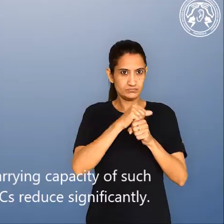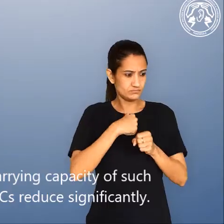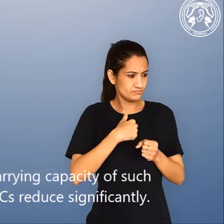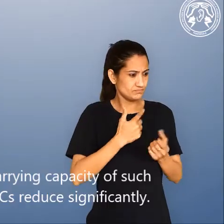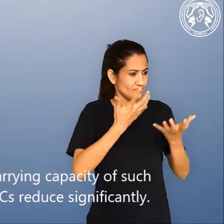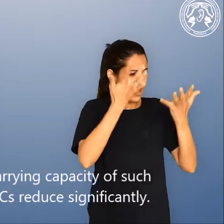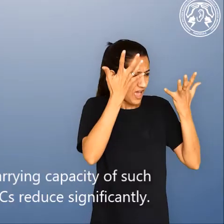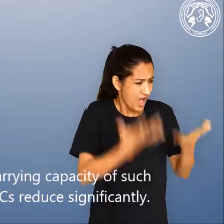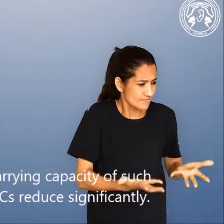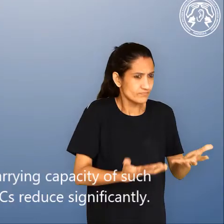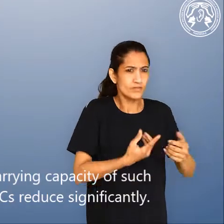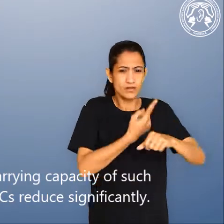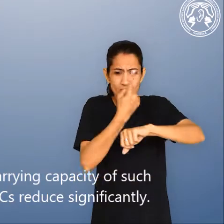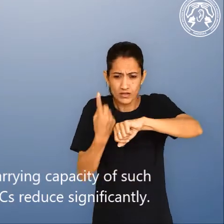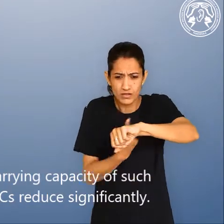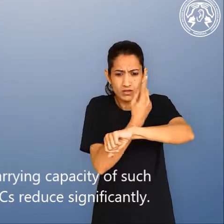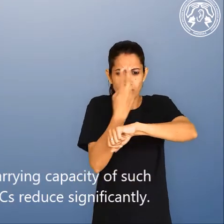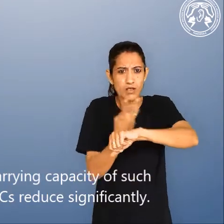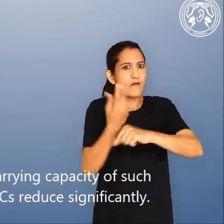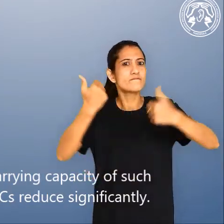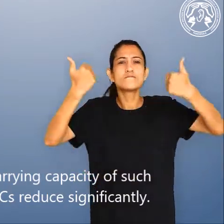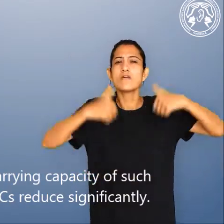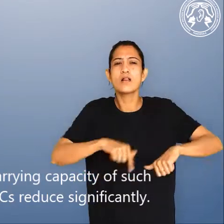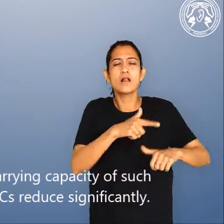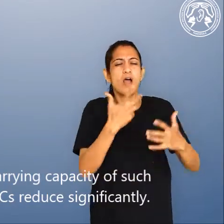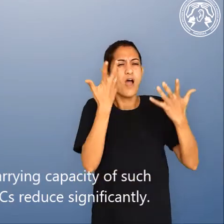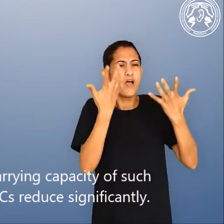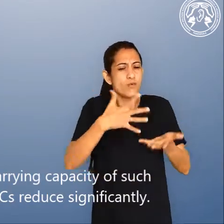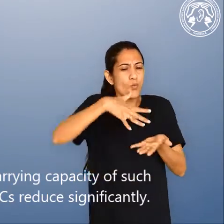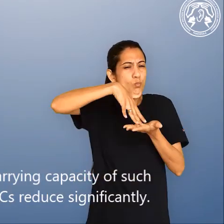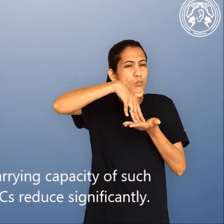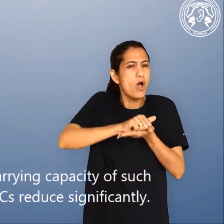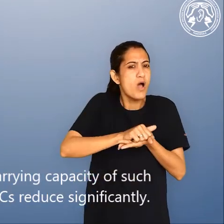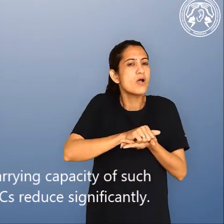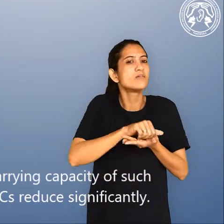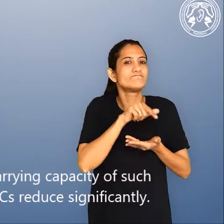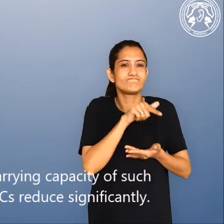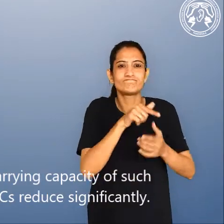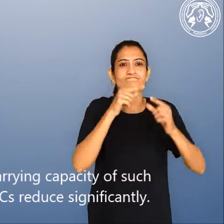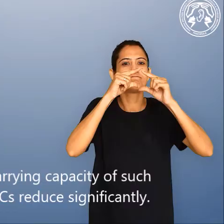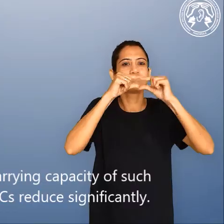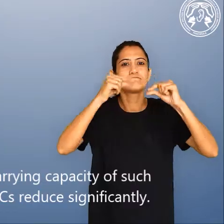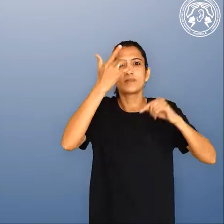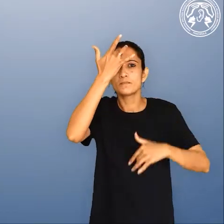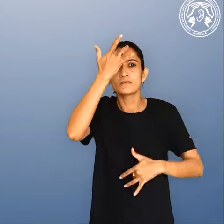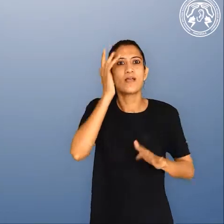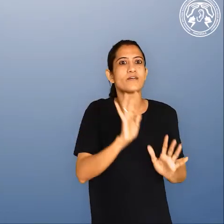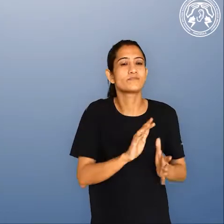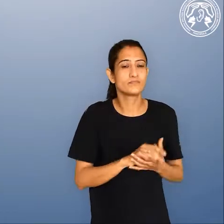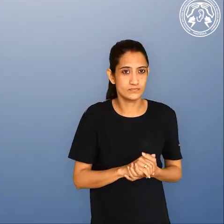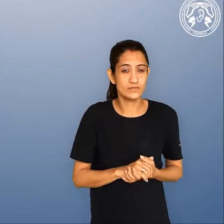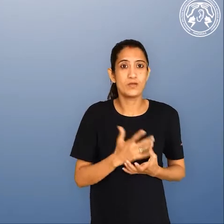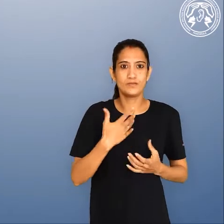down. The oxygen carrying capacity of such misshapen RBCs reduce